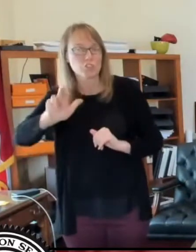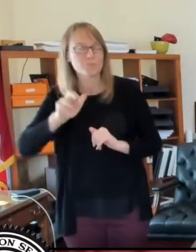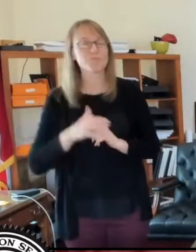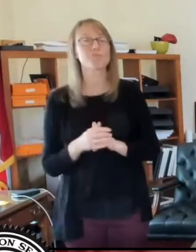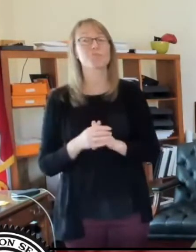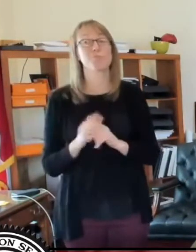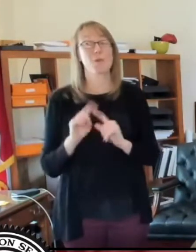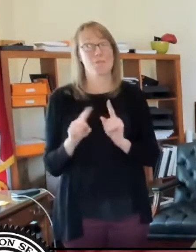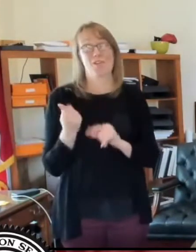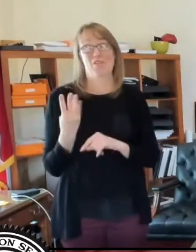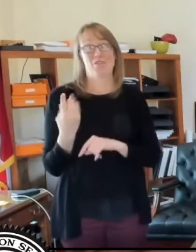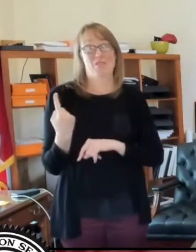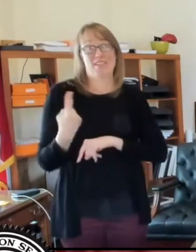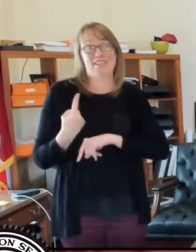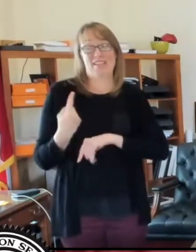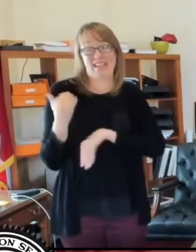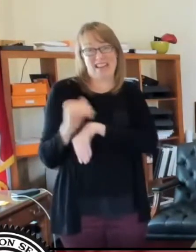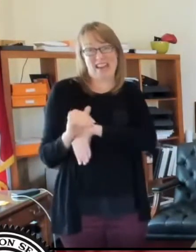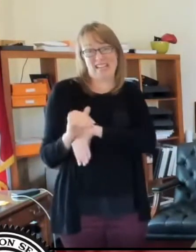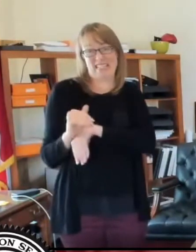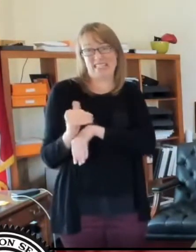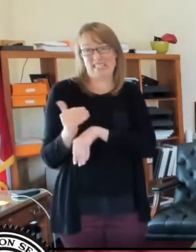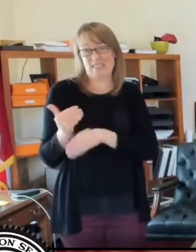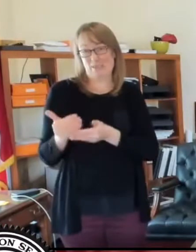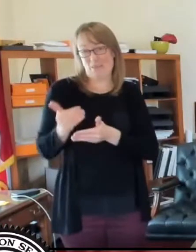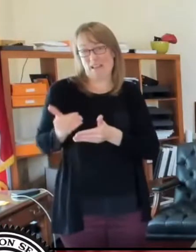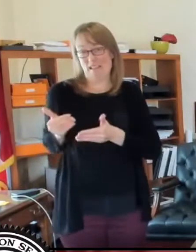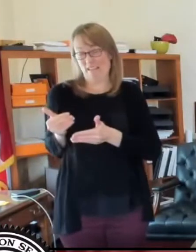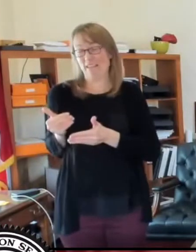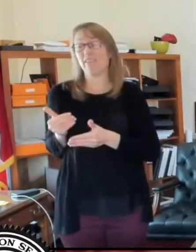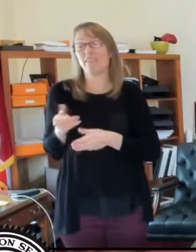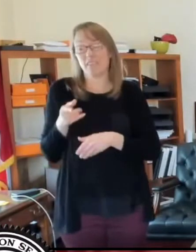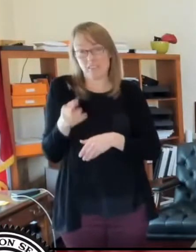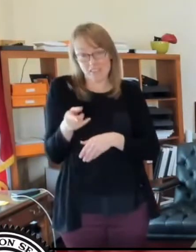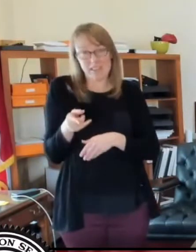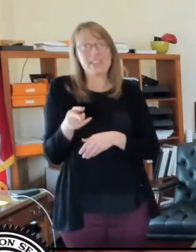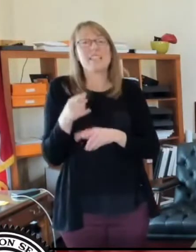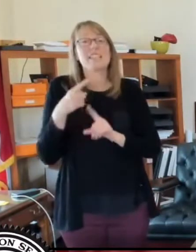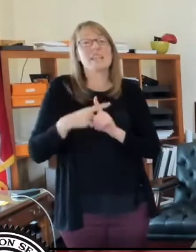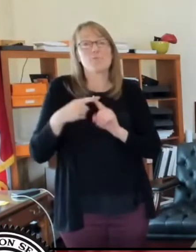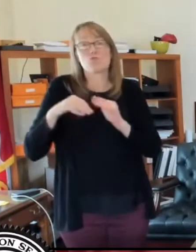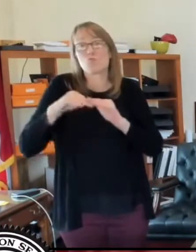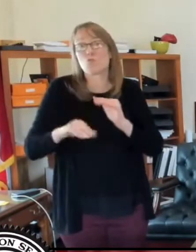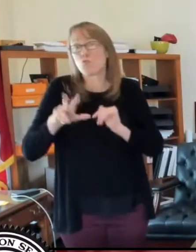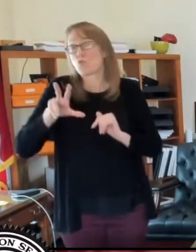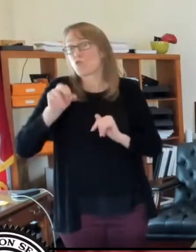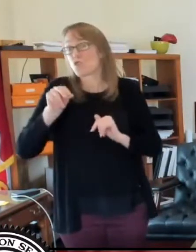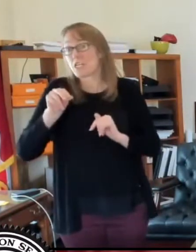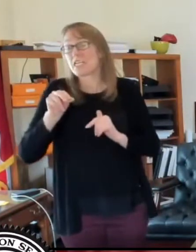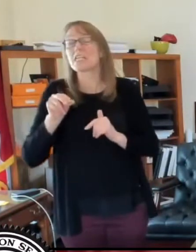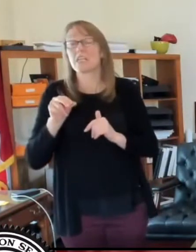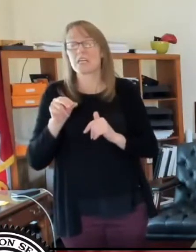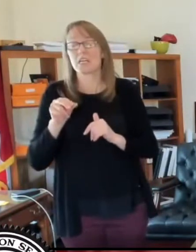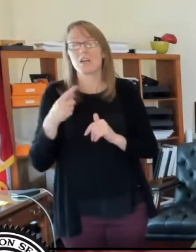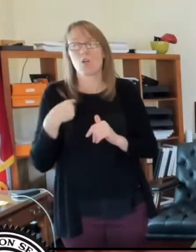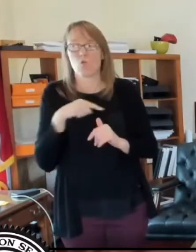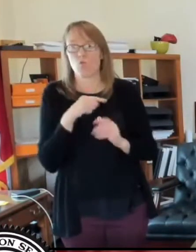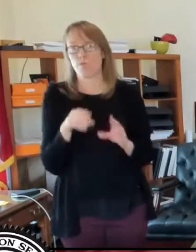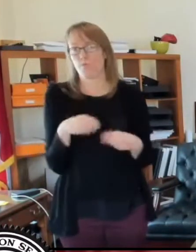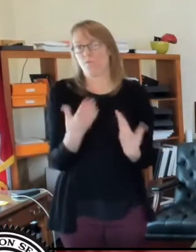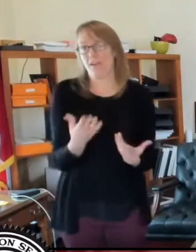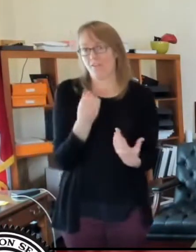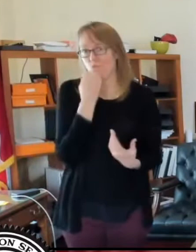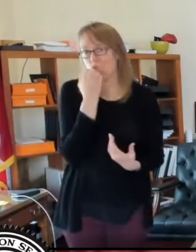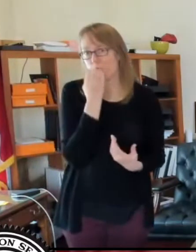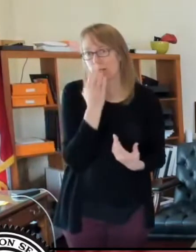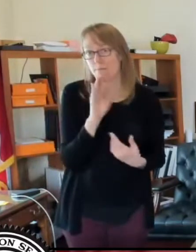we started that process early. We do have a warming bus for folks that's at the corner of 13th and Chestnut.